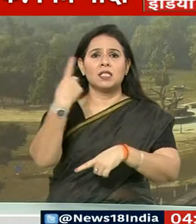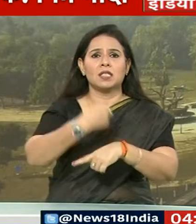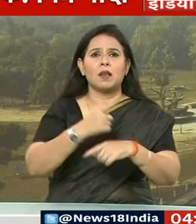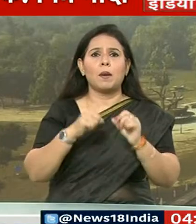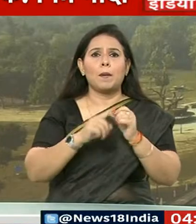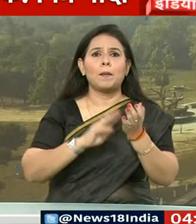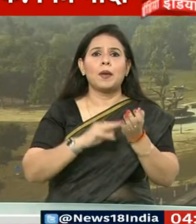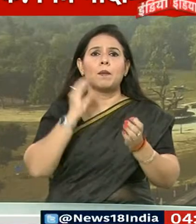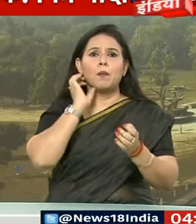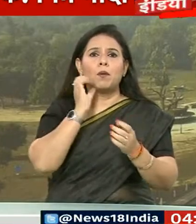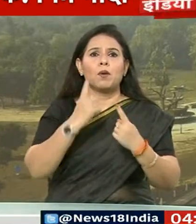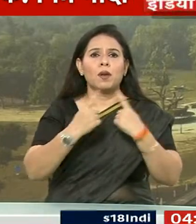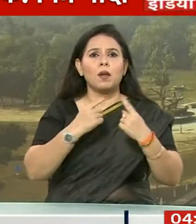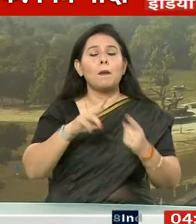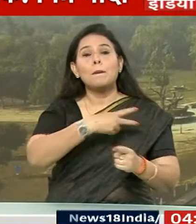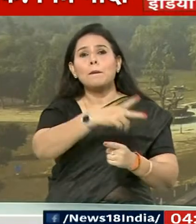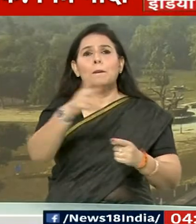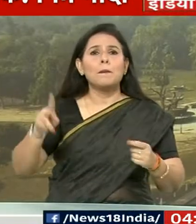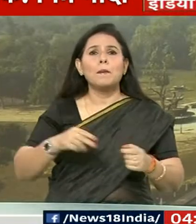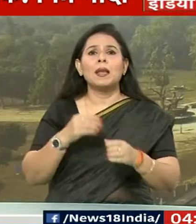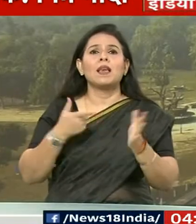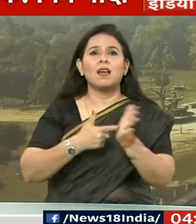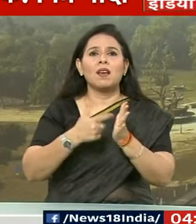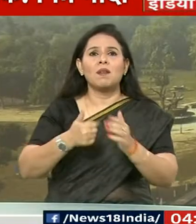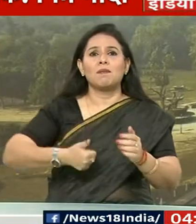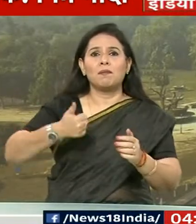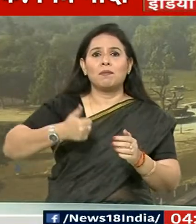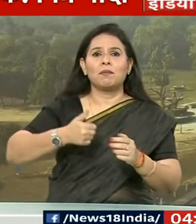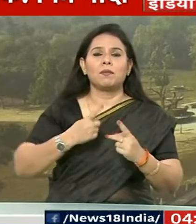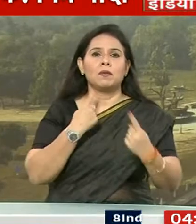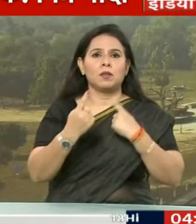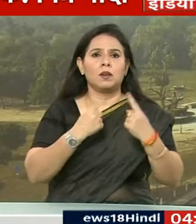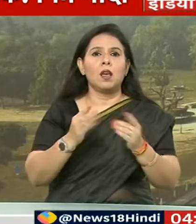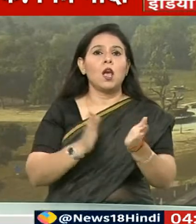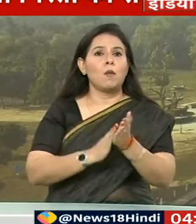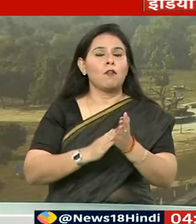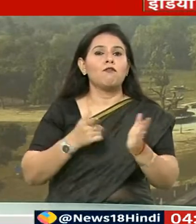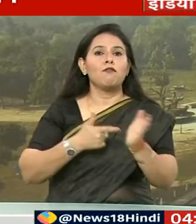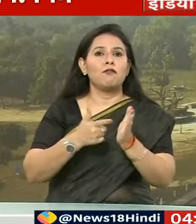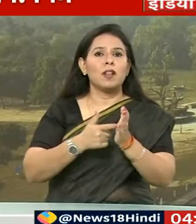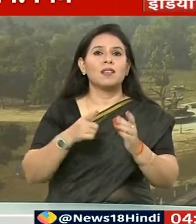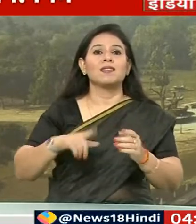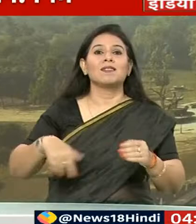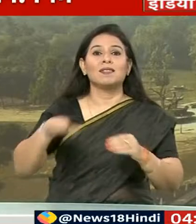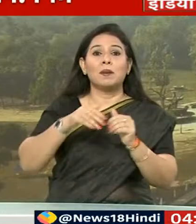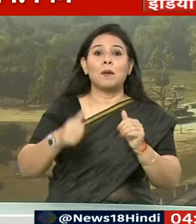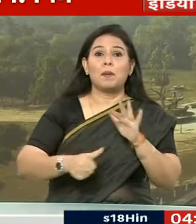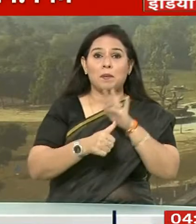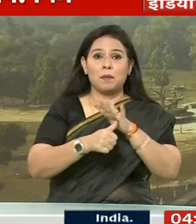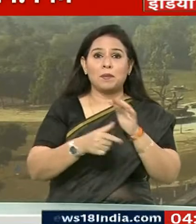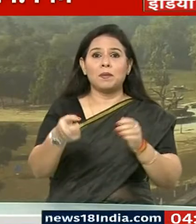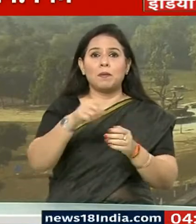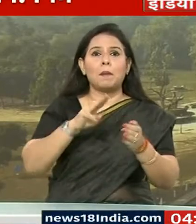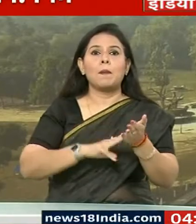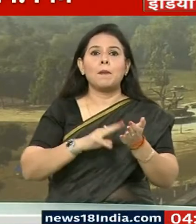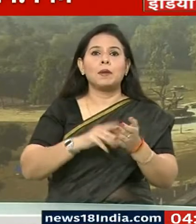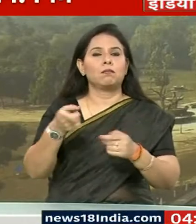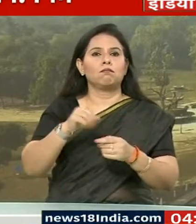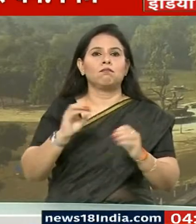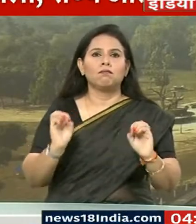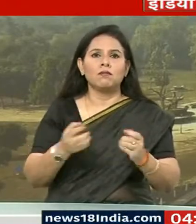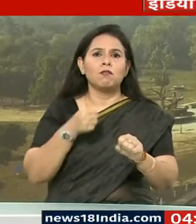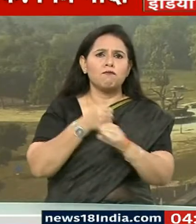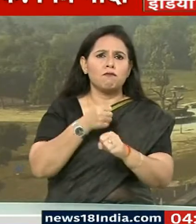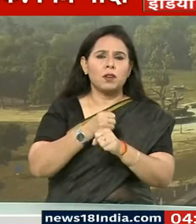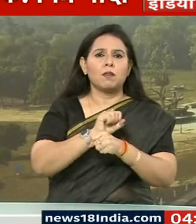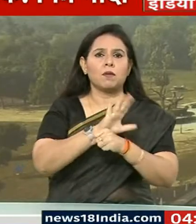Narendra Modi interacted with many Gram Panchayat representatives, applauding the village-level pradhans and panchayat members for their grit